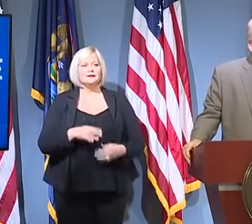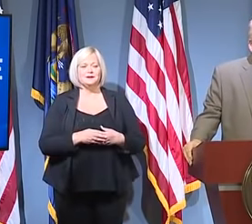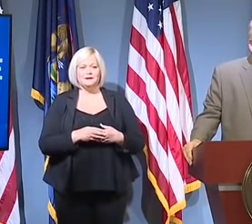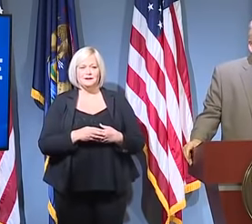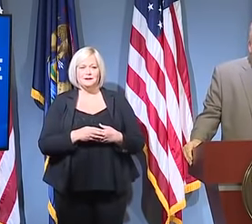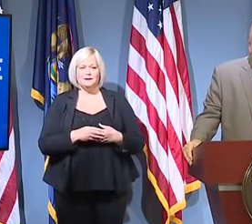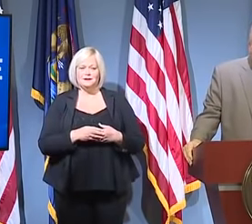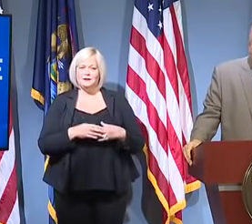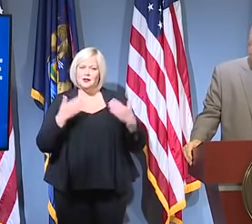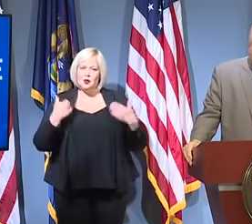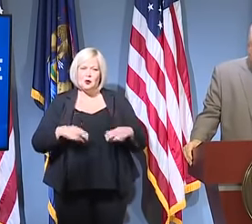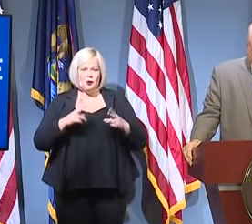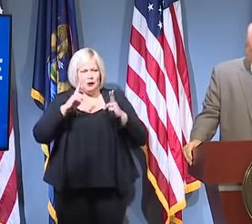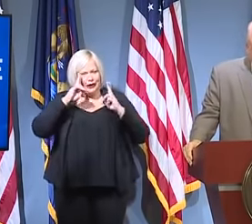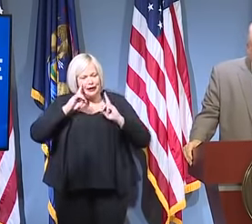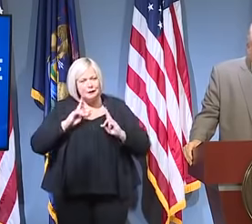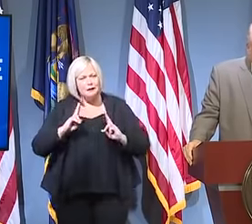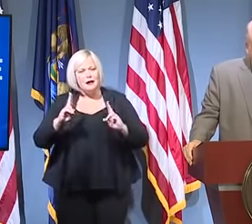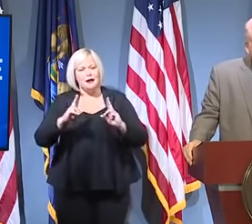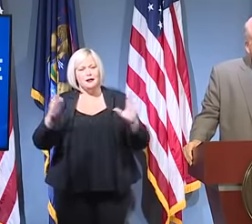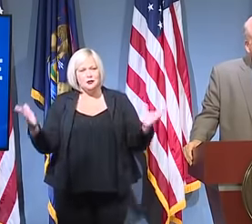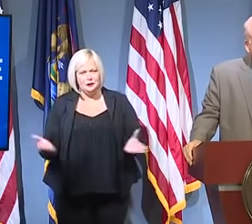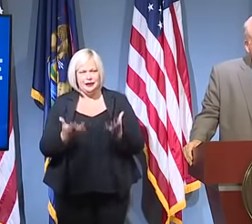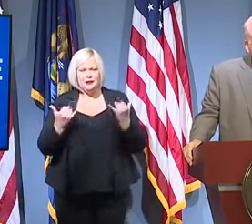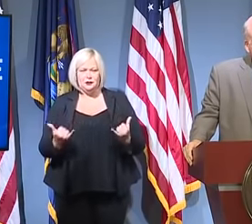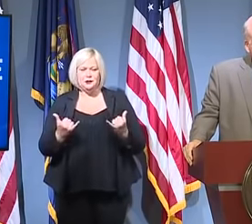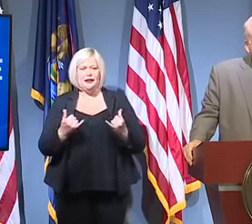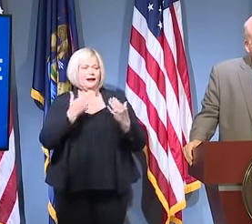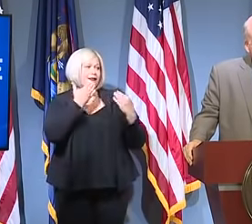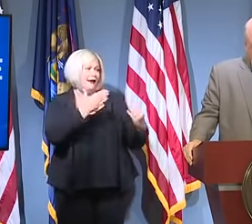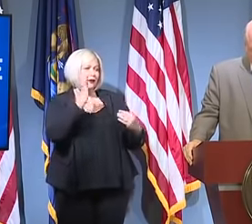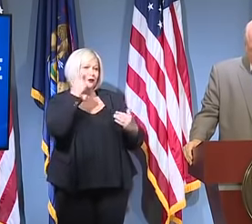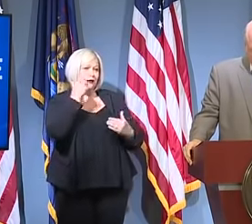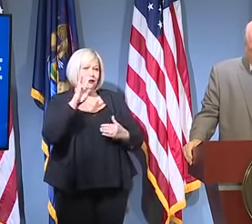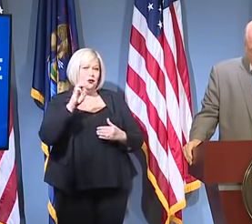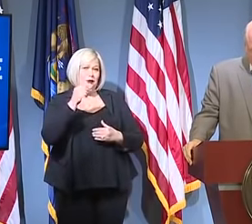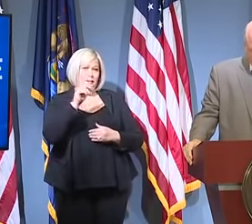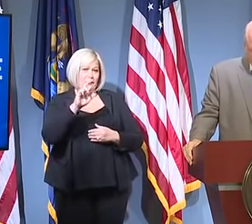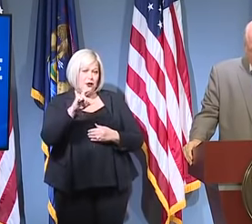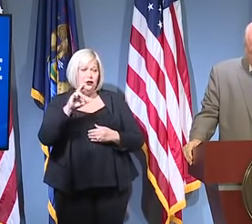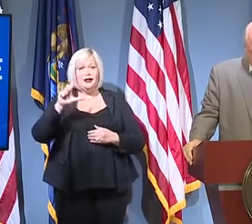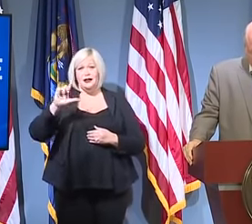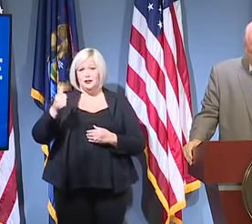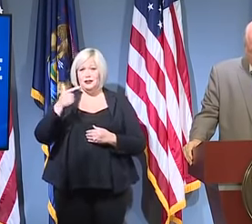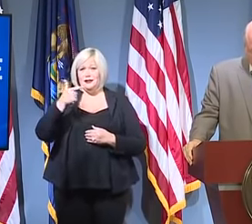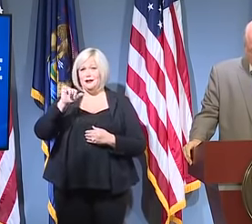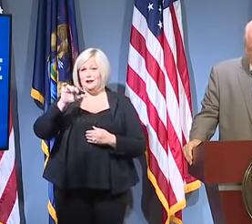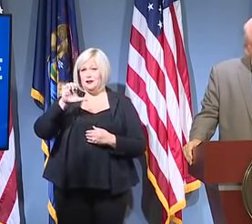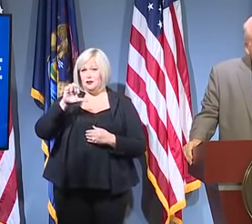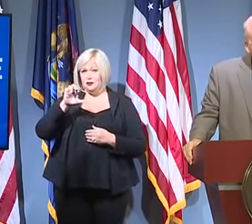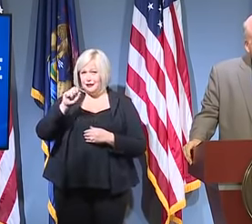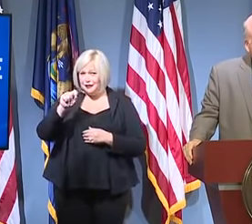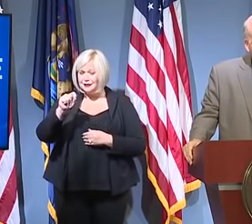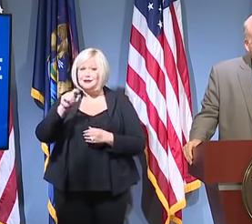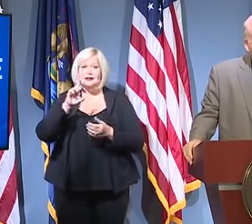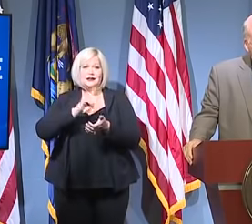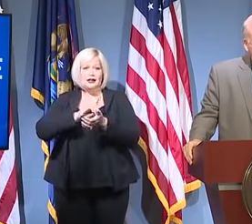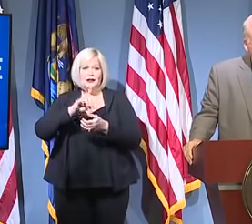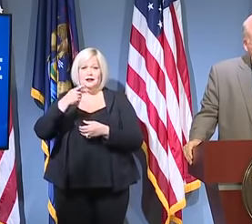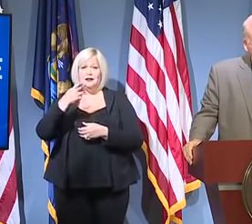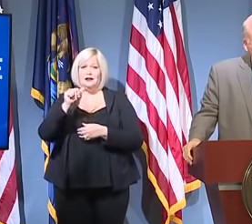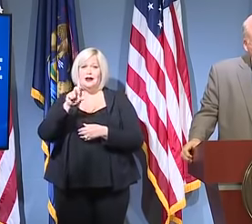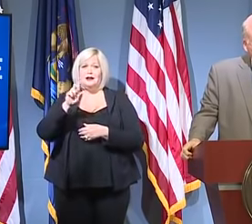What an honor it is to be here today. Thank you, Governor Whitmer, Lieutenant Governor Gilchrist, Dr. Caldoon, and Director